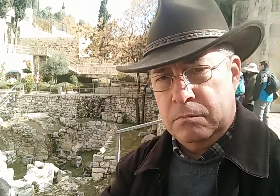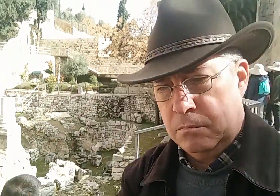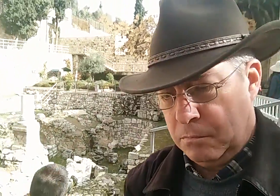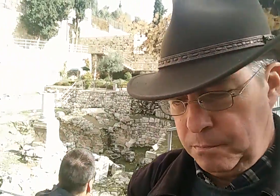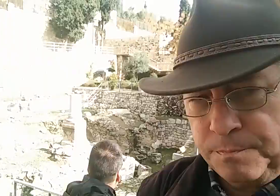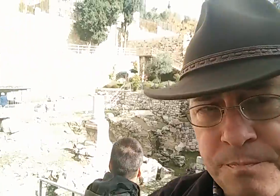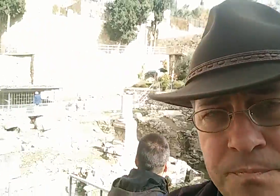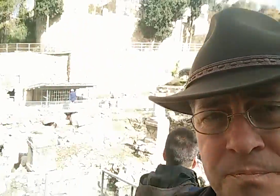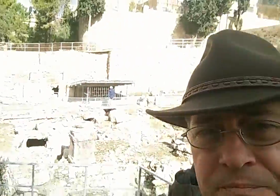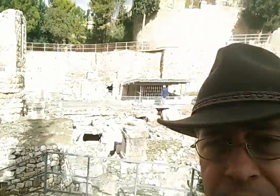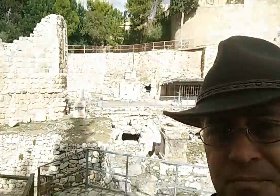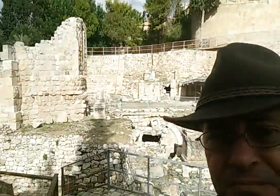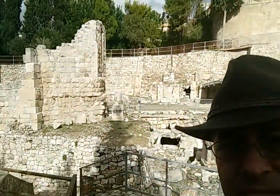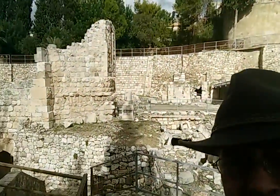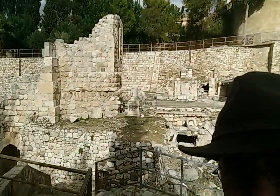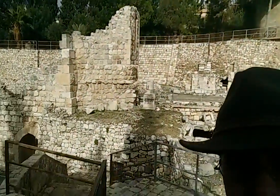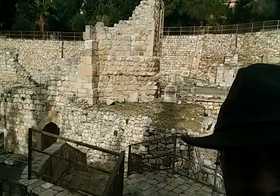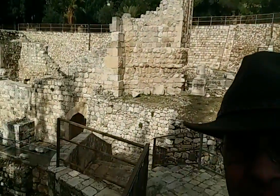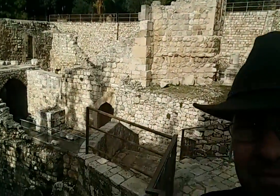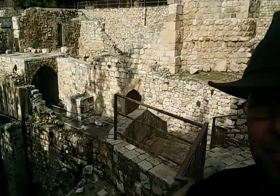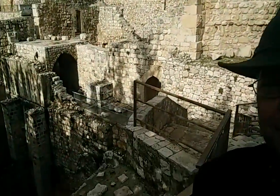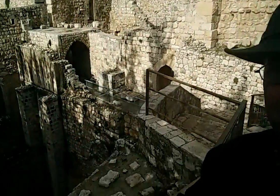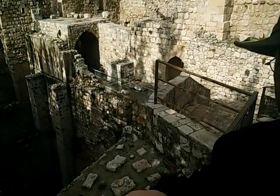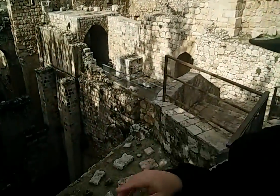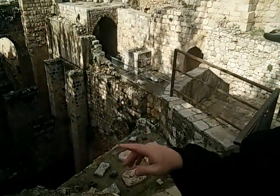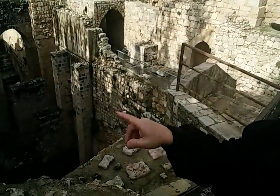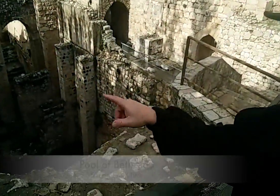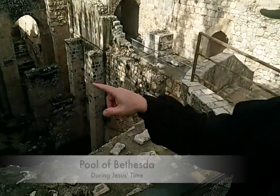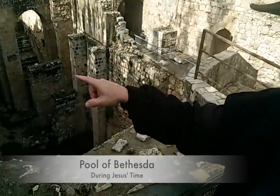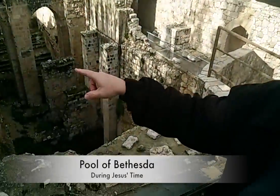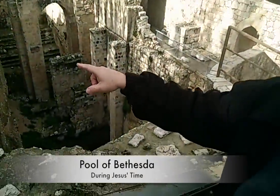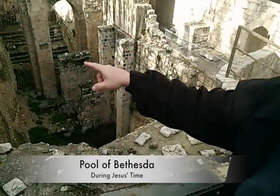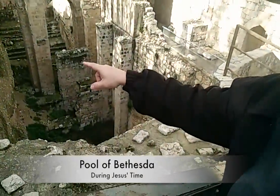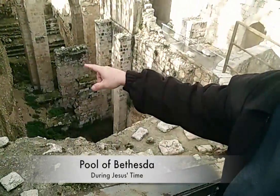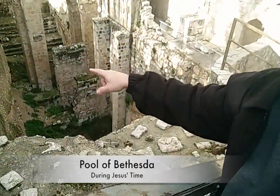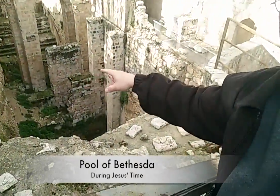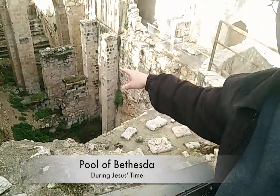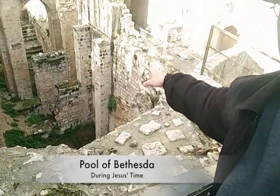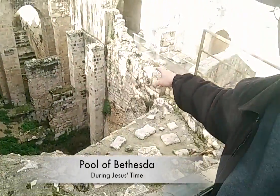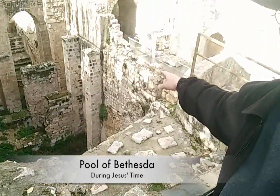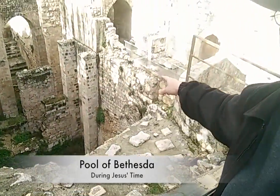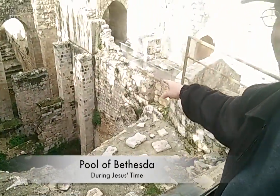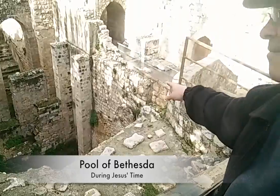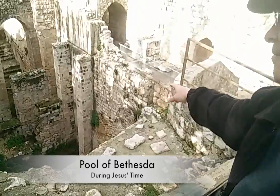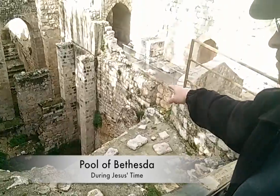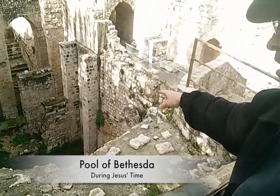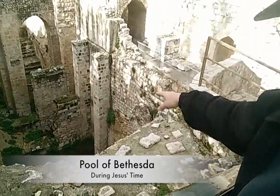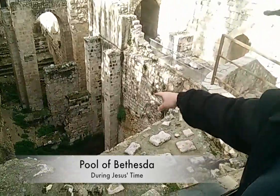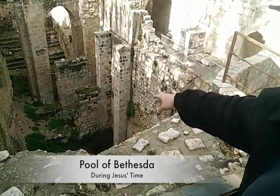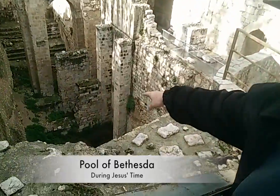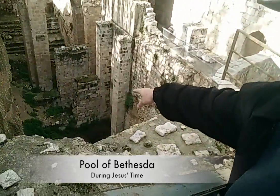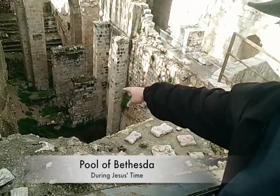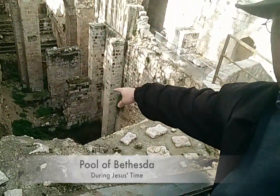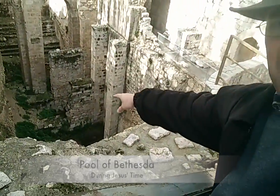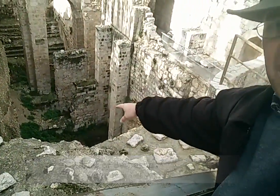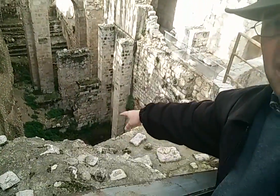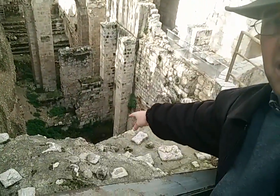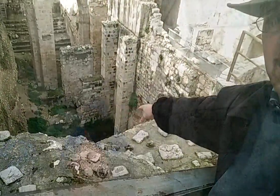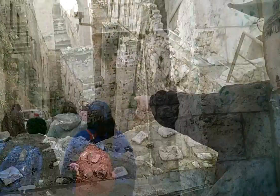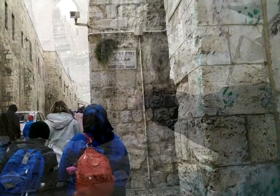time periods that are expressed down through here. You can see this. Now these down here at the bottom,